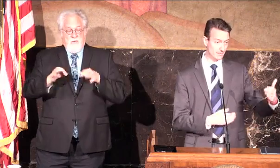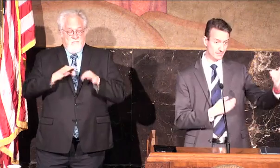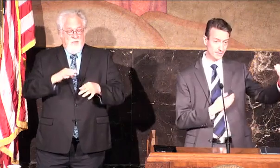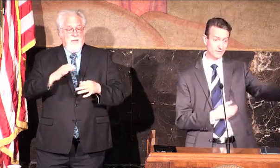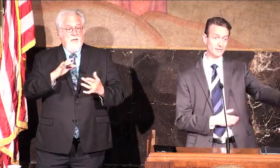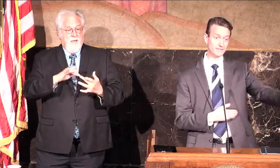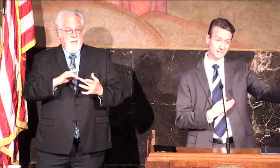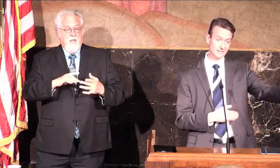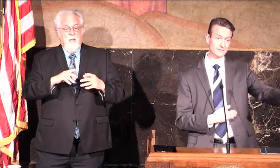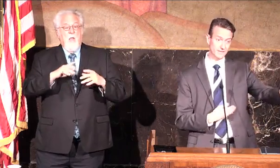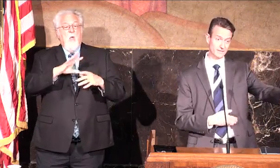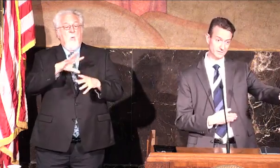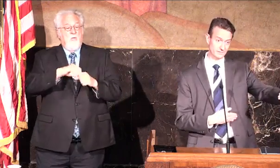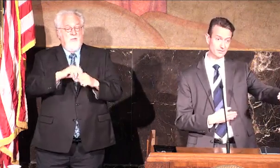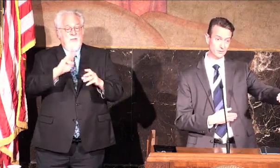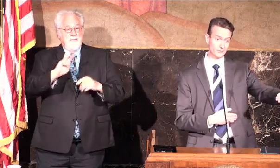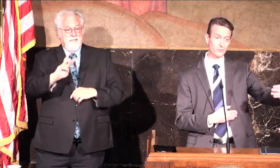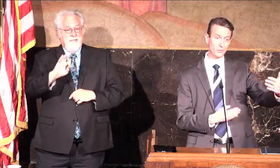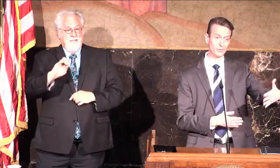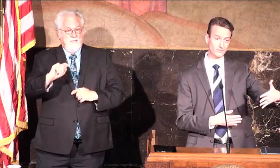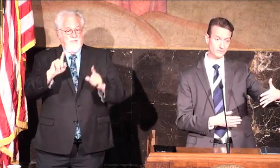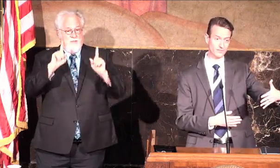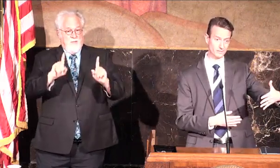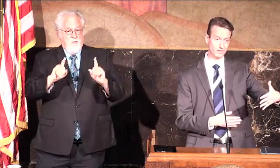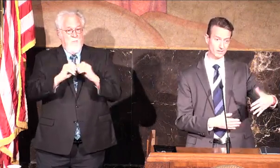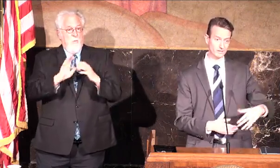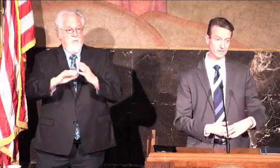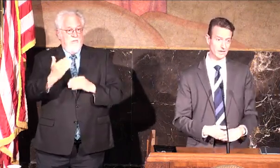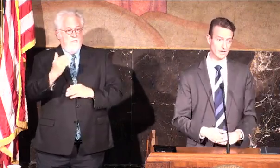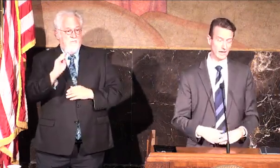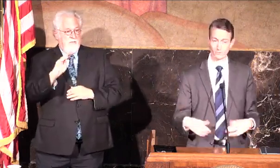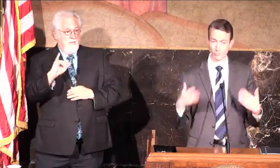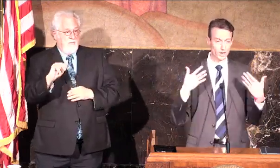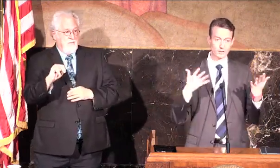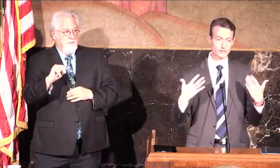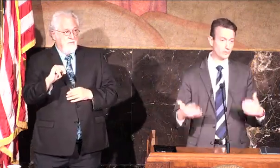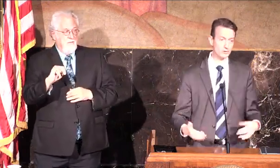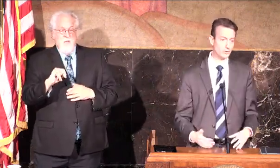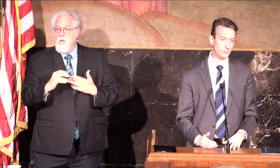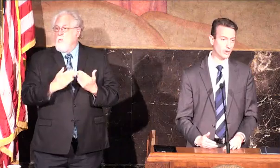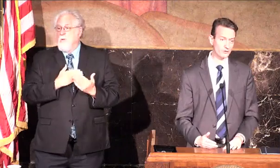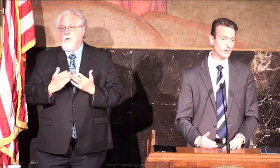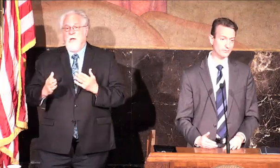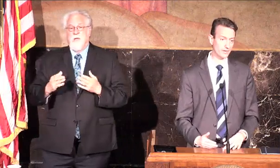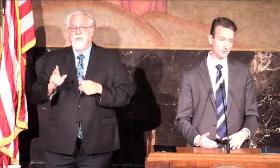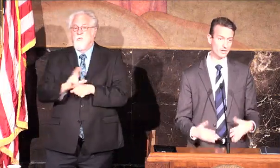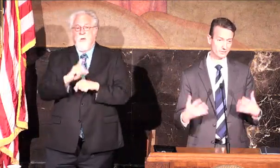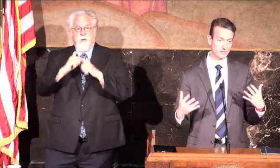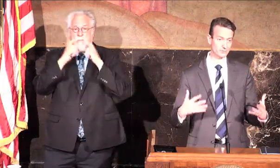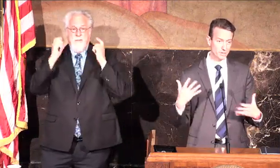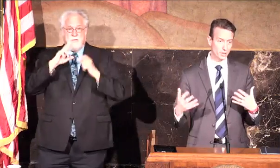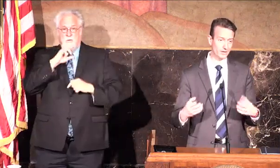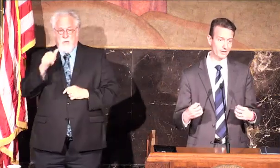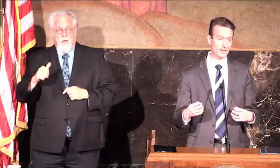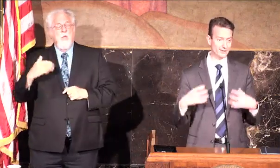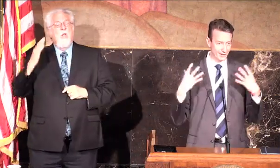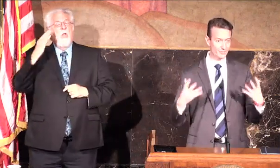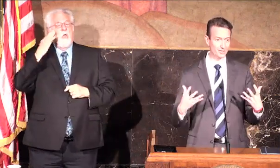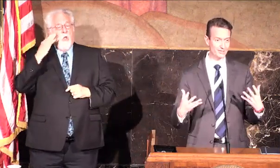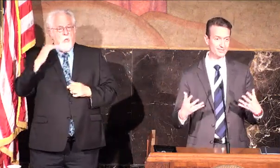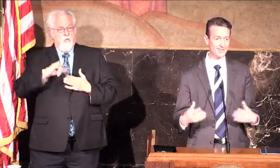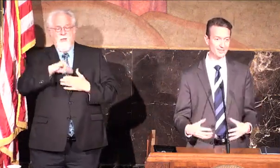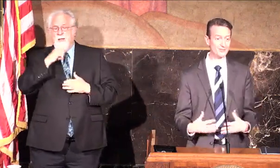as being within 6 feet of someone for more than 15 minutes. Regardless of whether you're wearing a face mask or not, because we know that